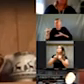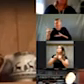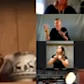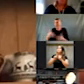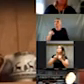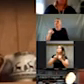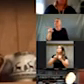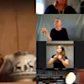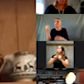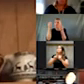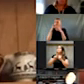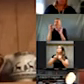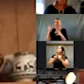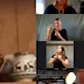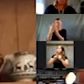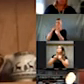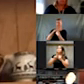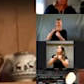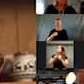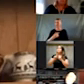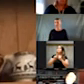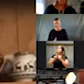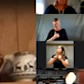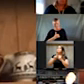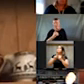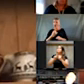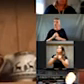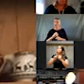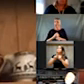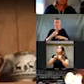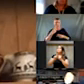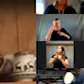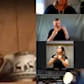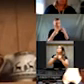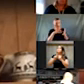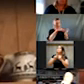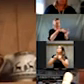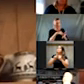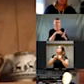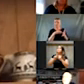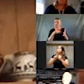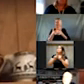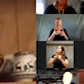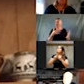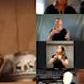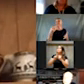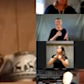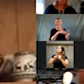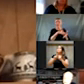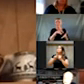prove that they did not discriminate. It is my job to find help to manage to legally prove it